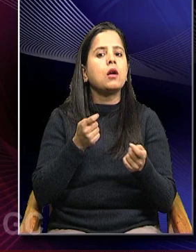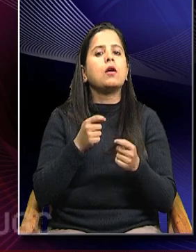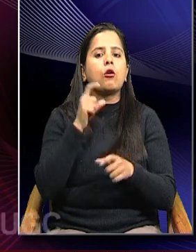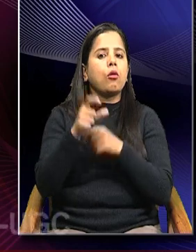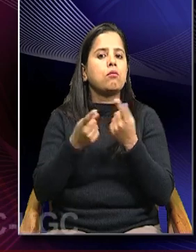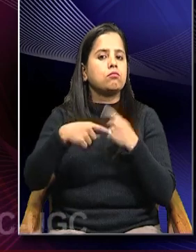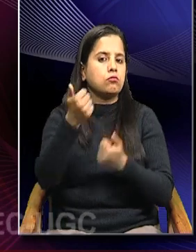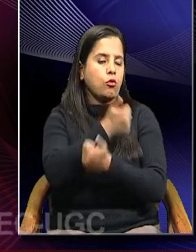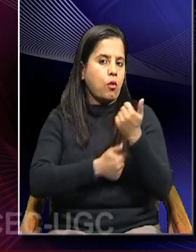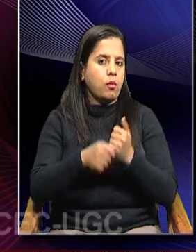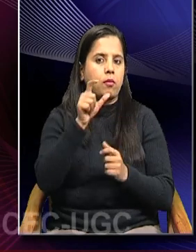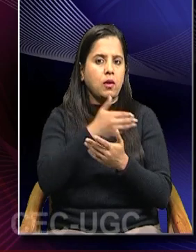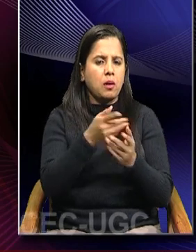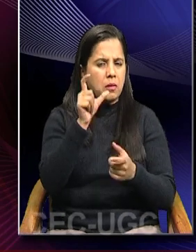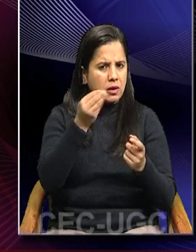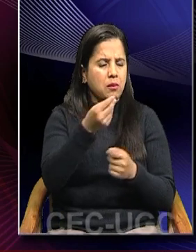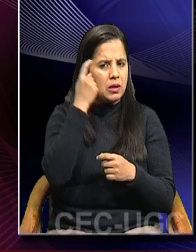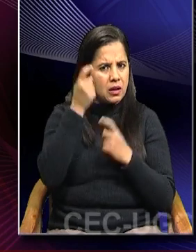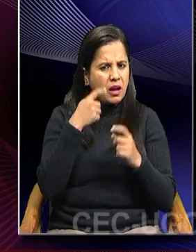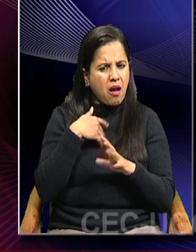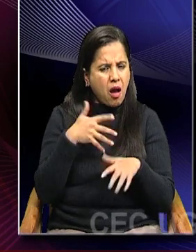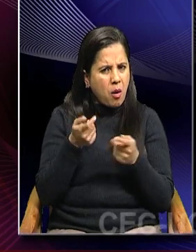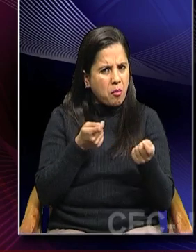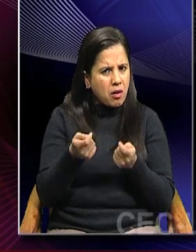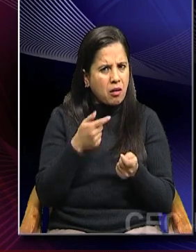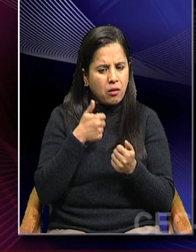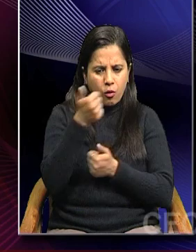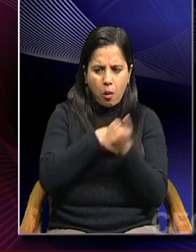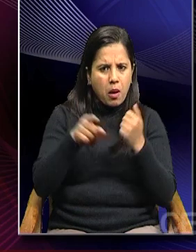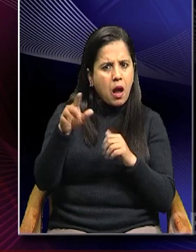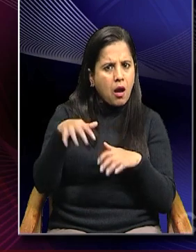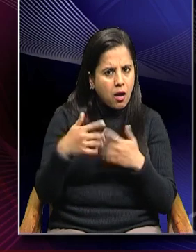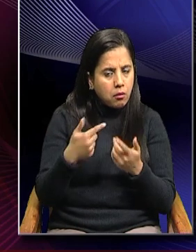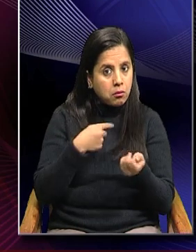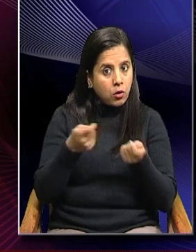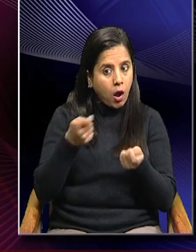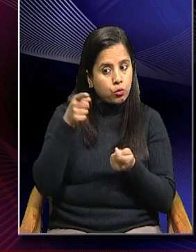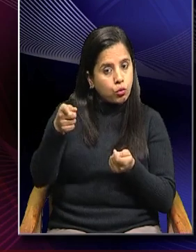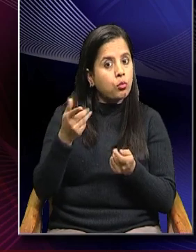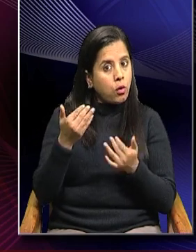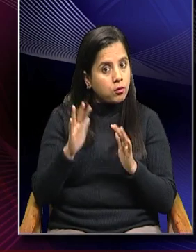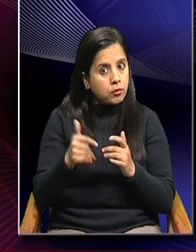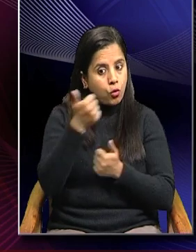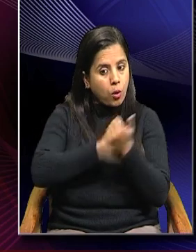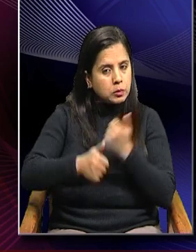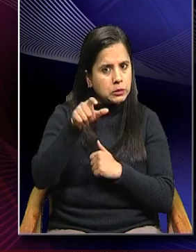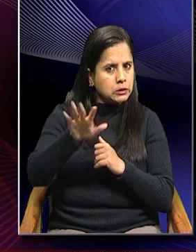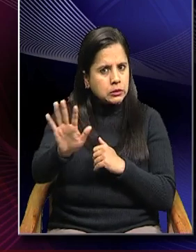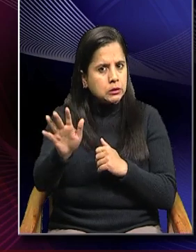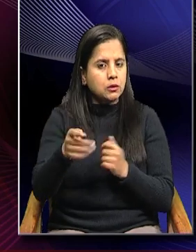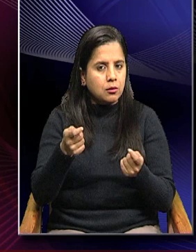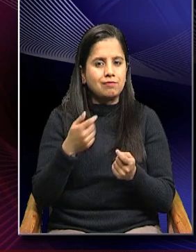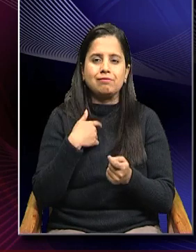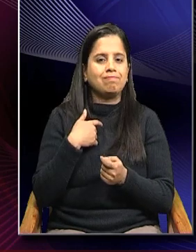publics. Some people think, how can we manage our competitors? Can we have control over our competitors? Of course